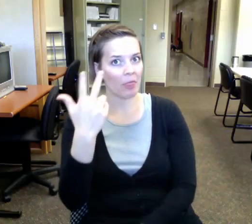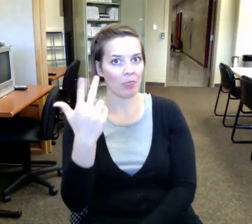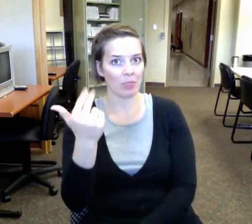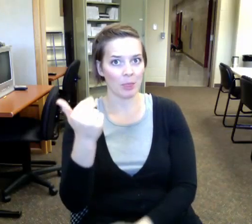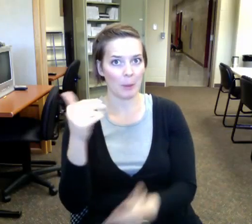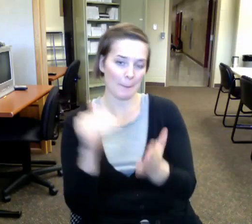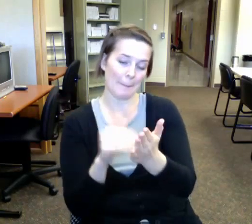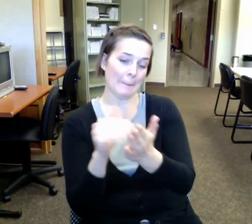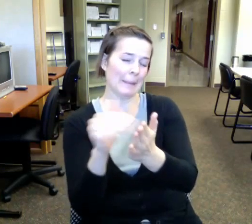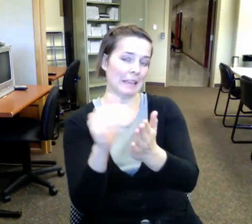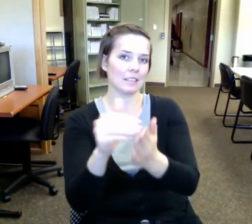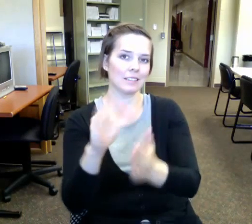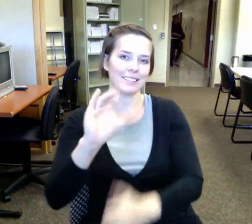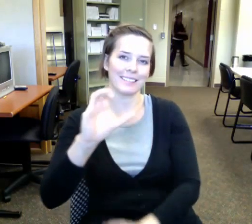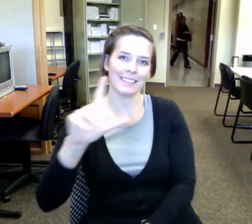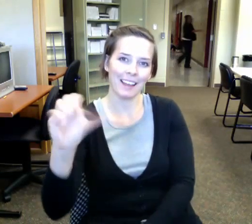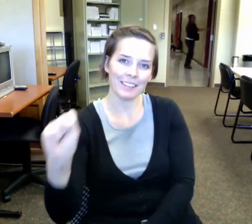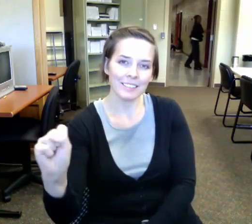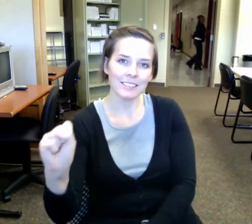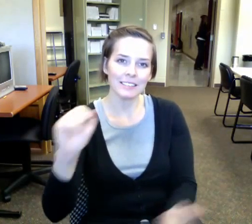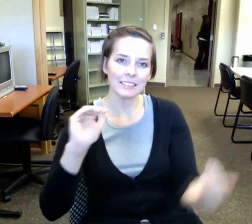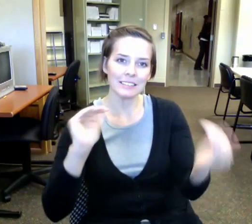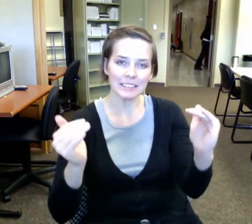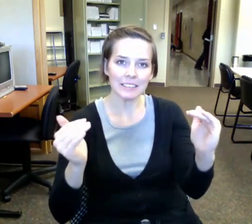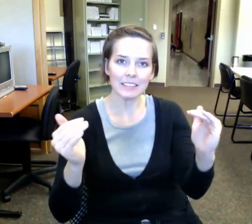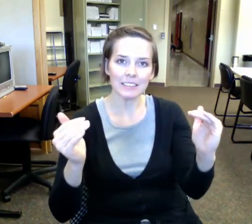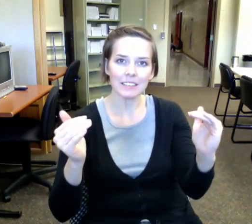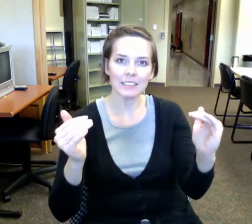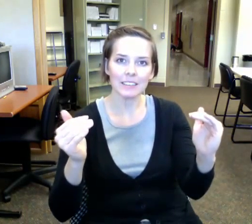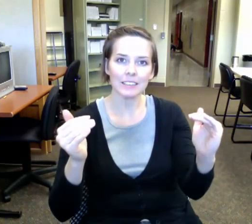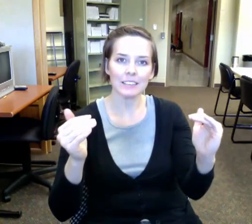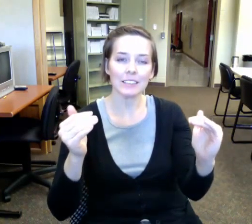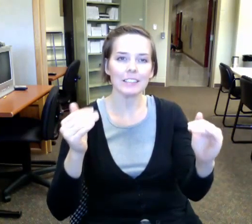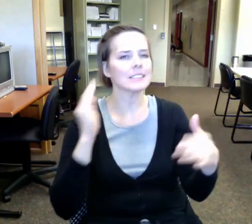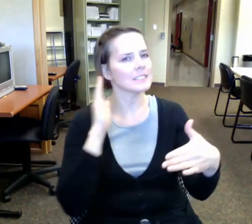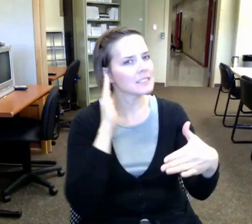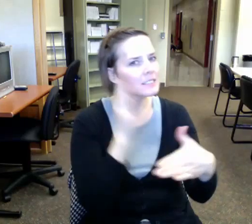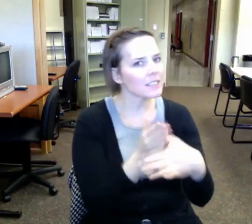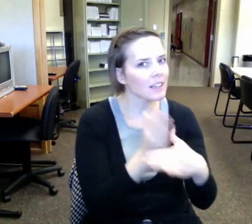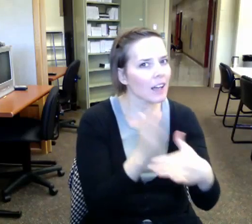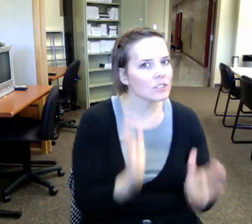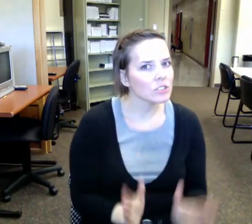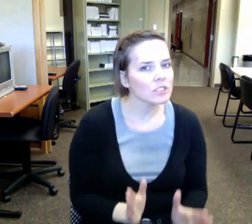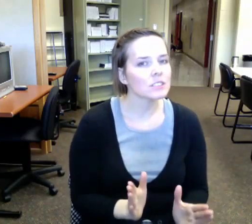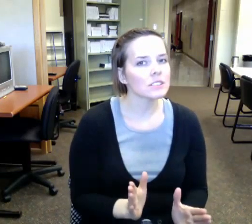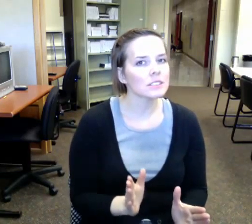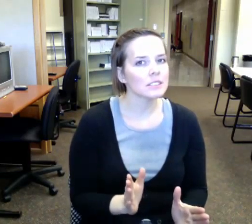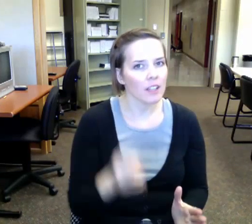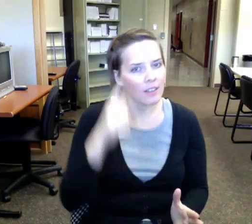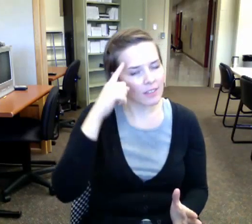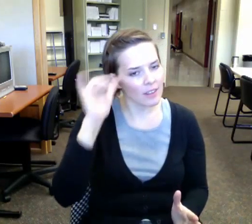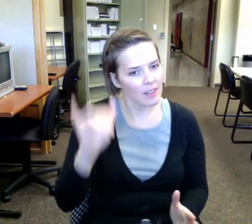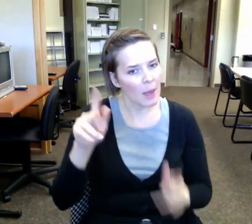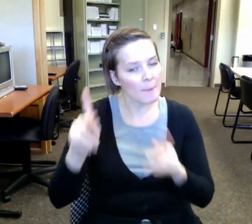a person at times may think as fast as 60,000 words per minute. So there's quite a gap